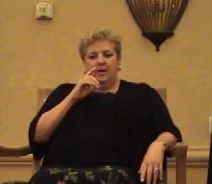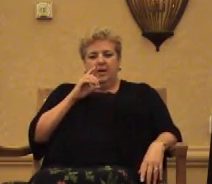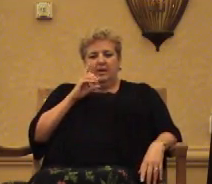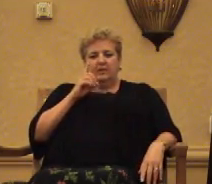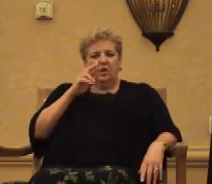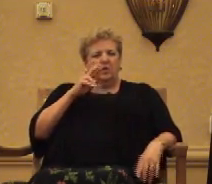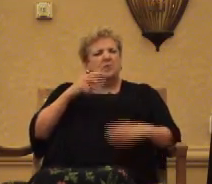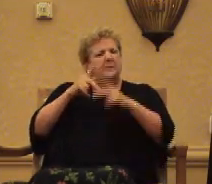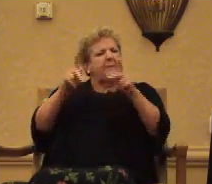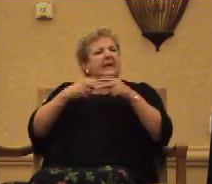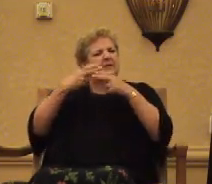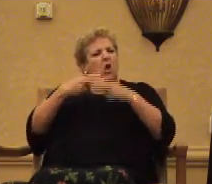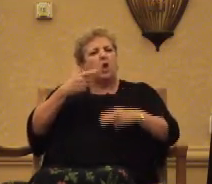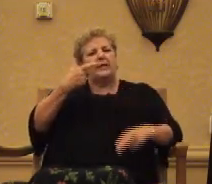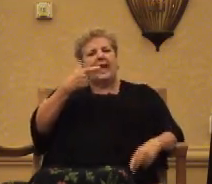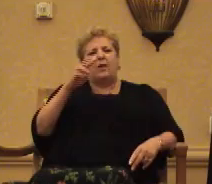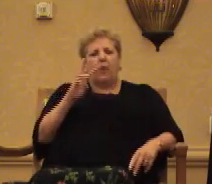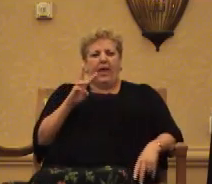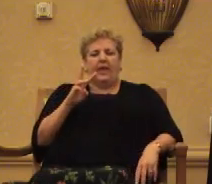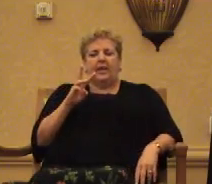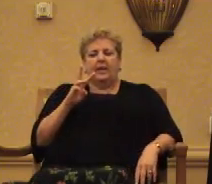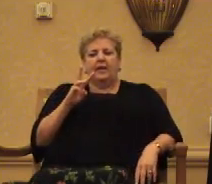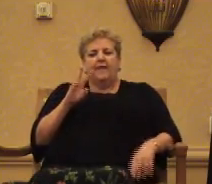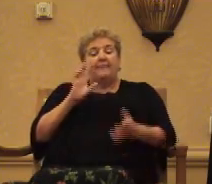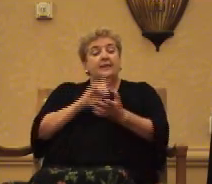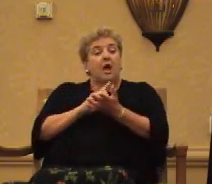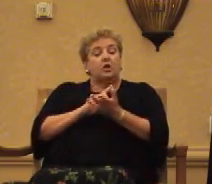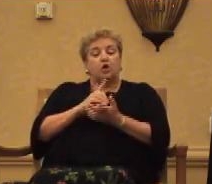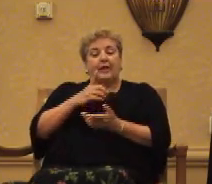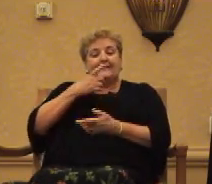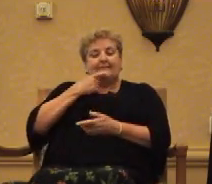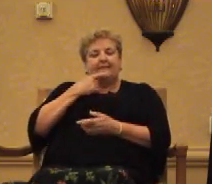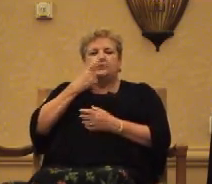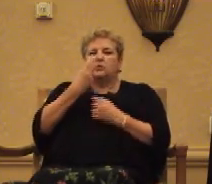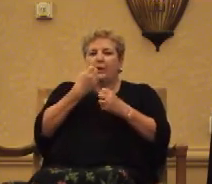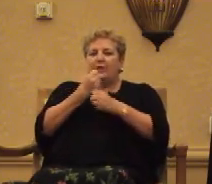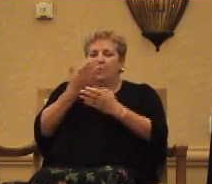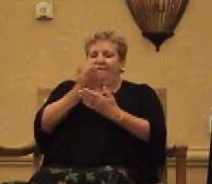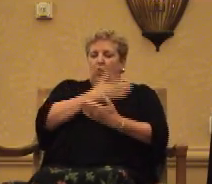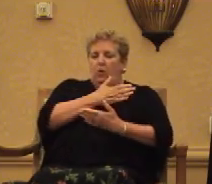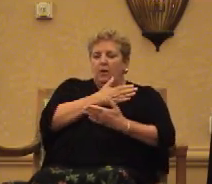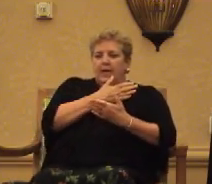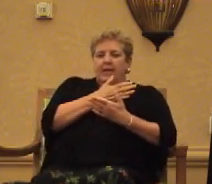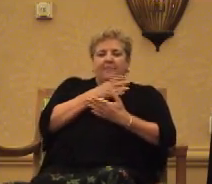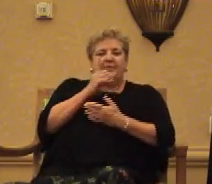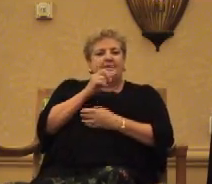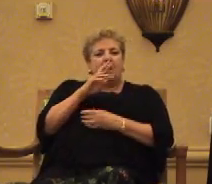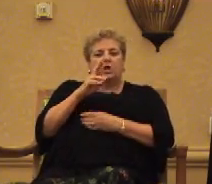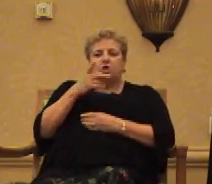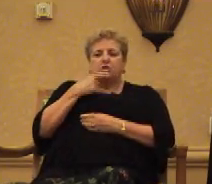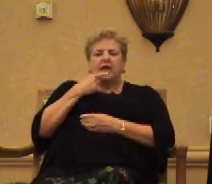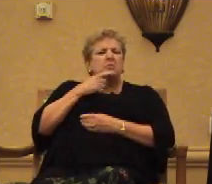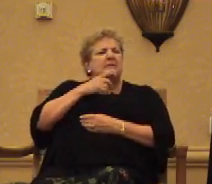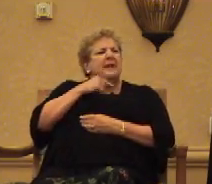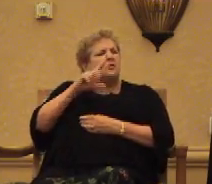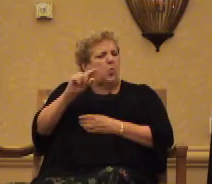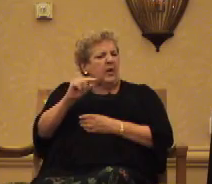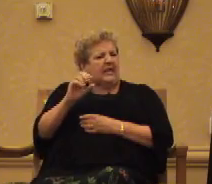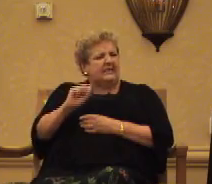and after examining me and told me, it was about a year before or so, he said, I was in my 20s, and he said, you're young enough,